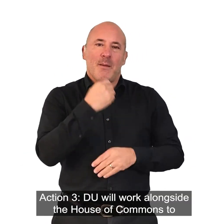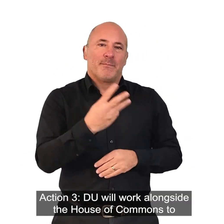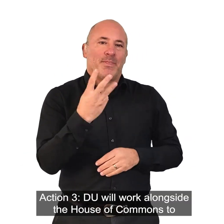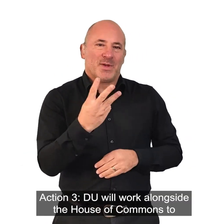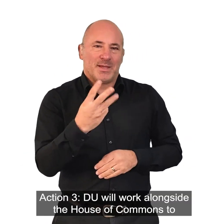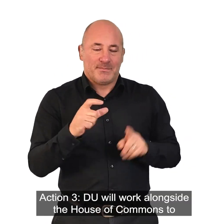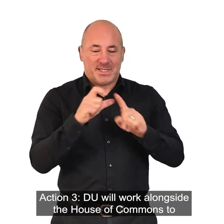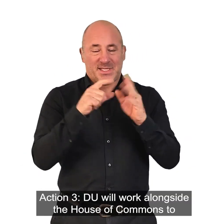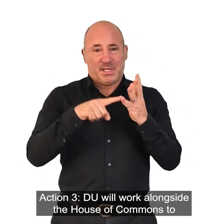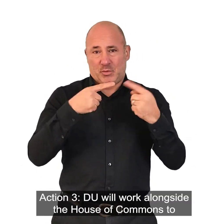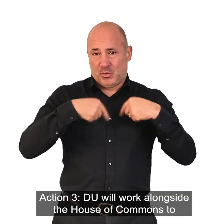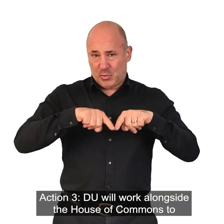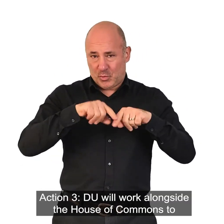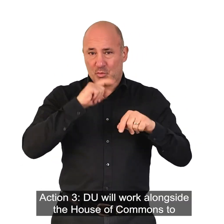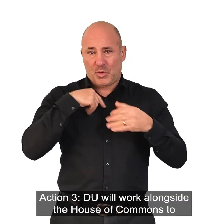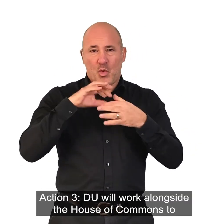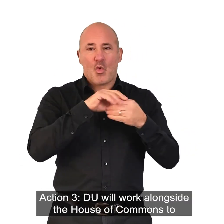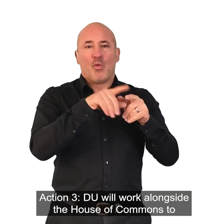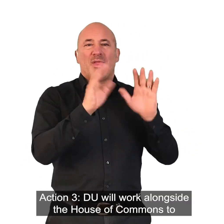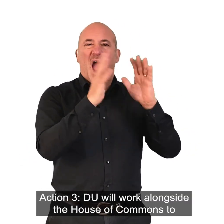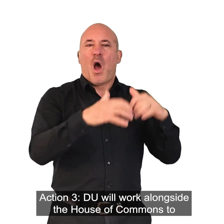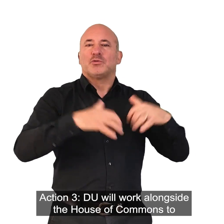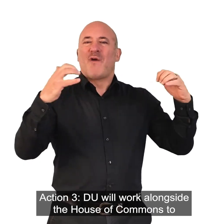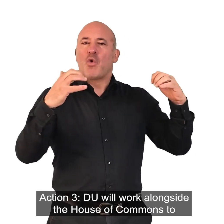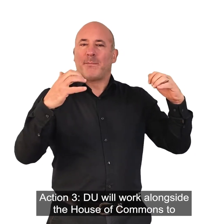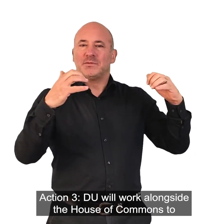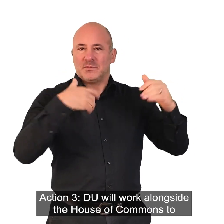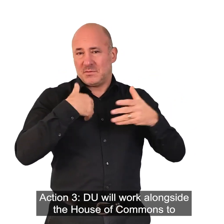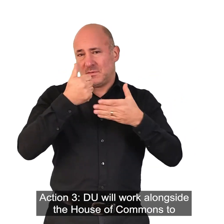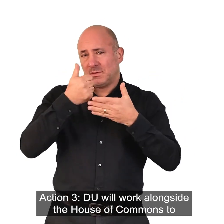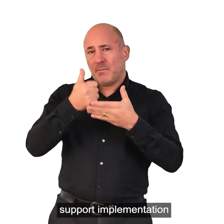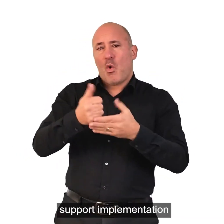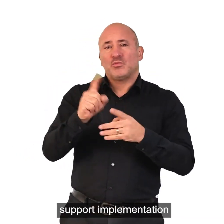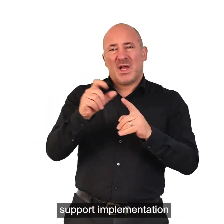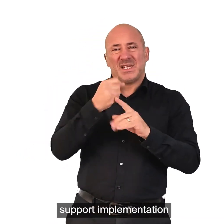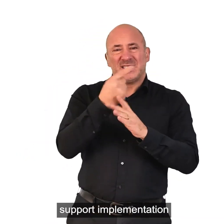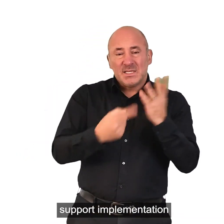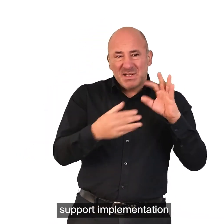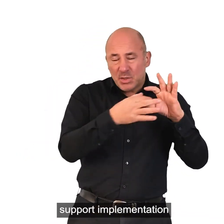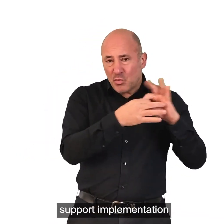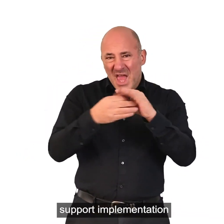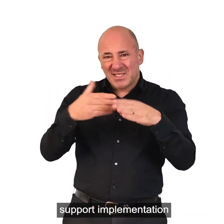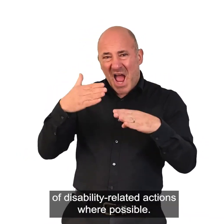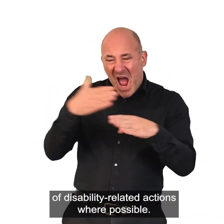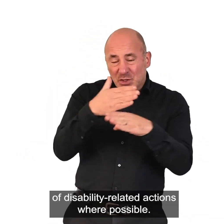Action 3. DU will work alongside the House of Commons to support implementation